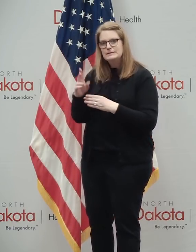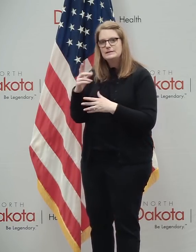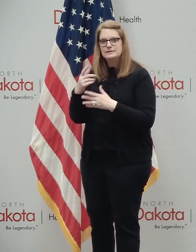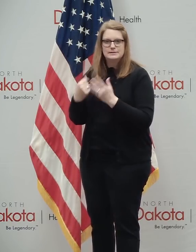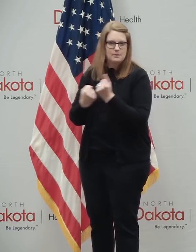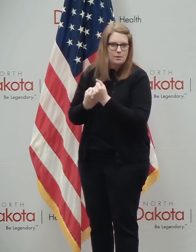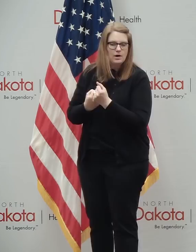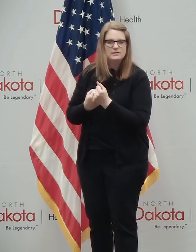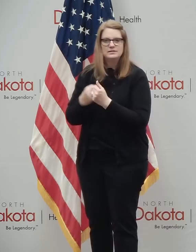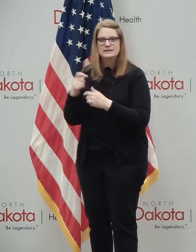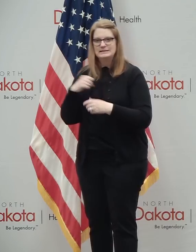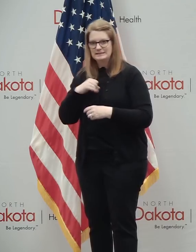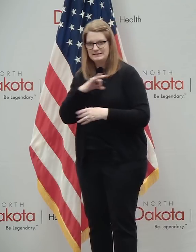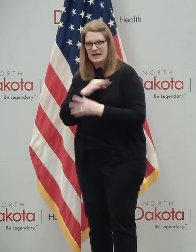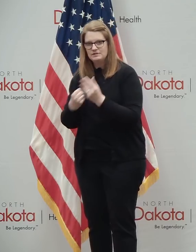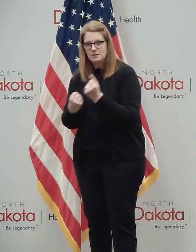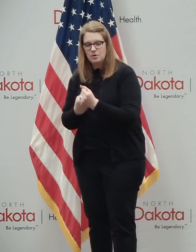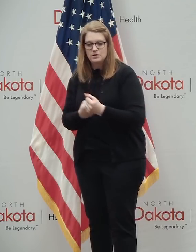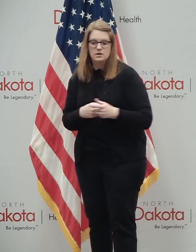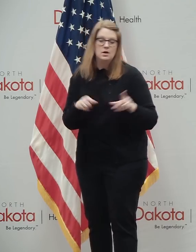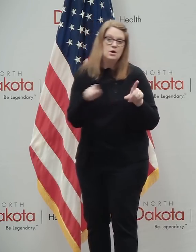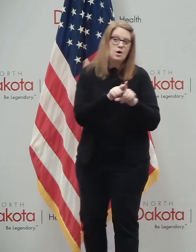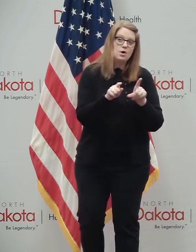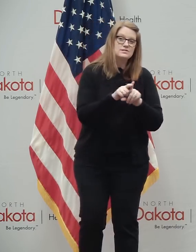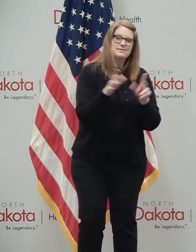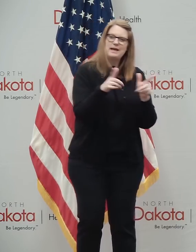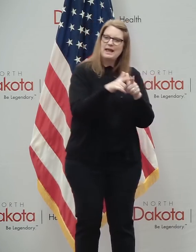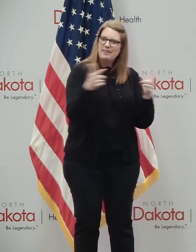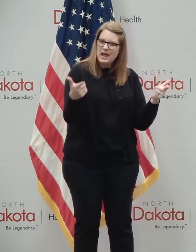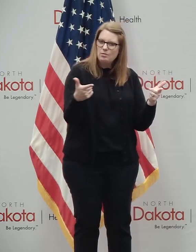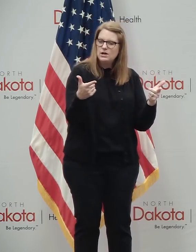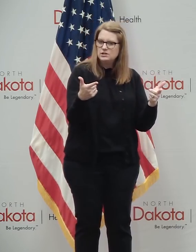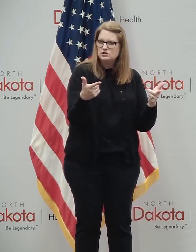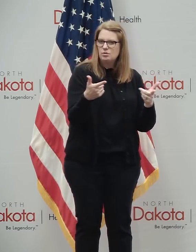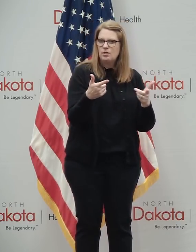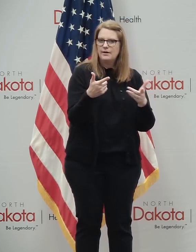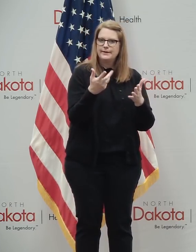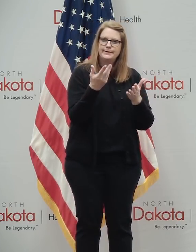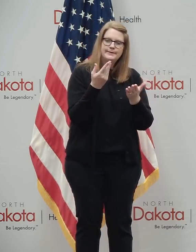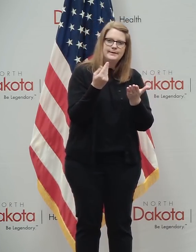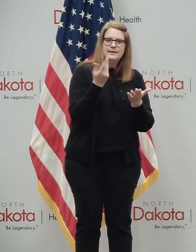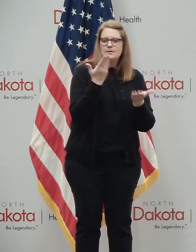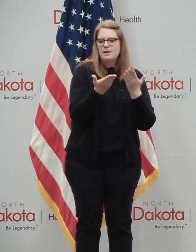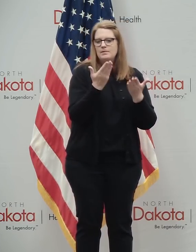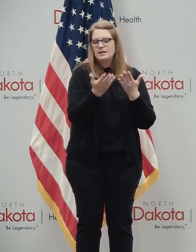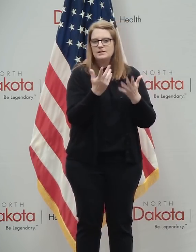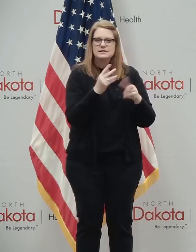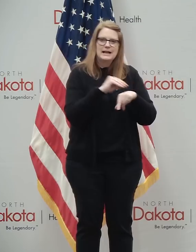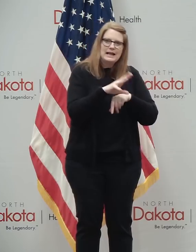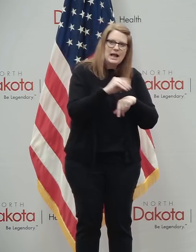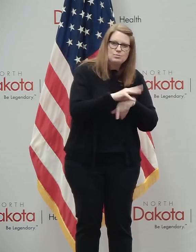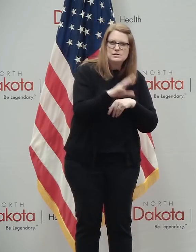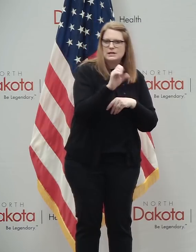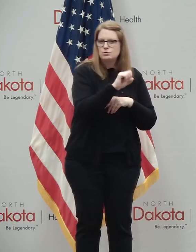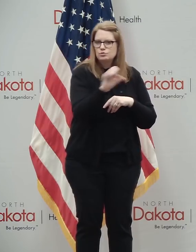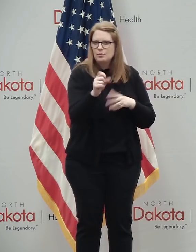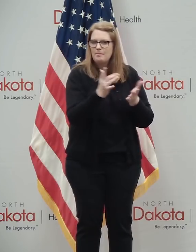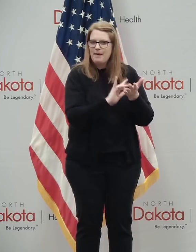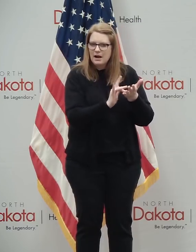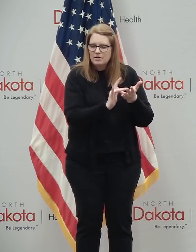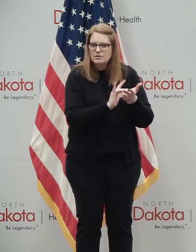hotline to support people that either have got language or socioeconomic barriers, and connect them with counseling information, social services, or